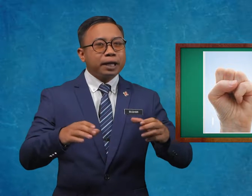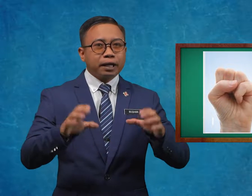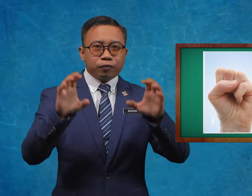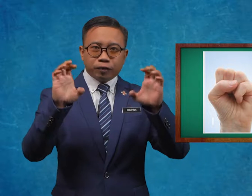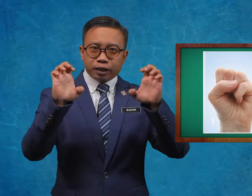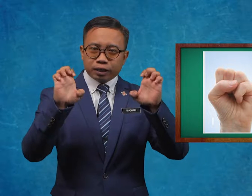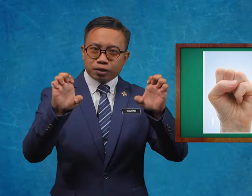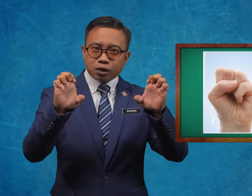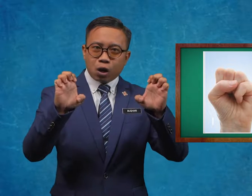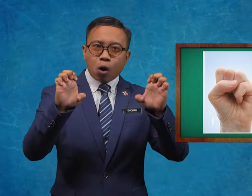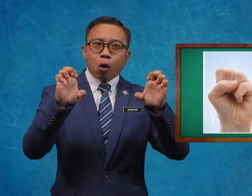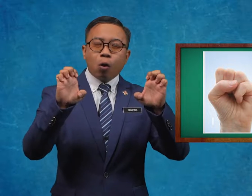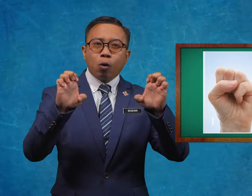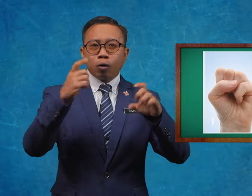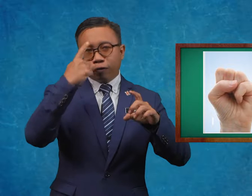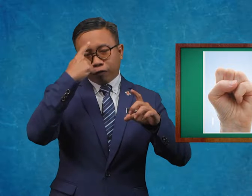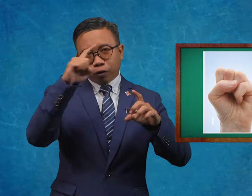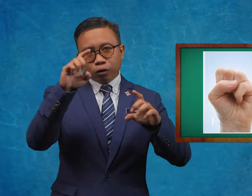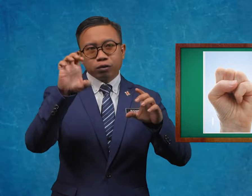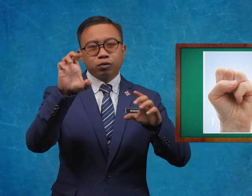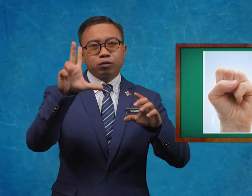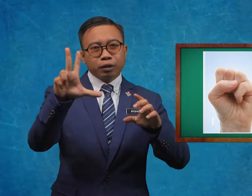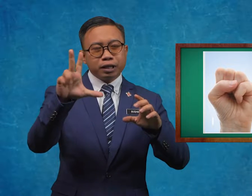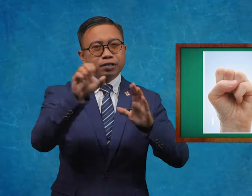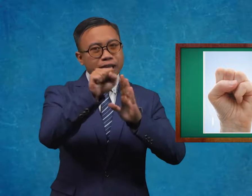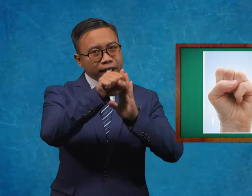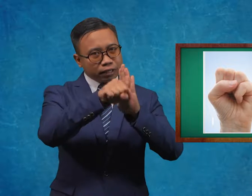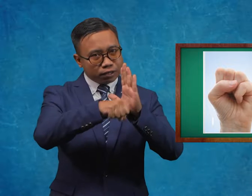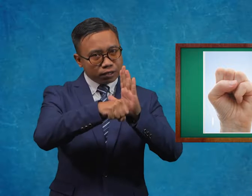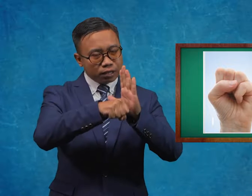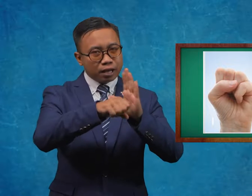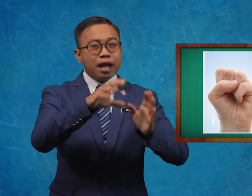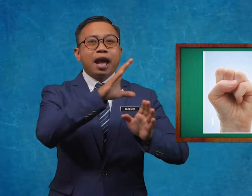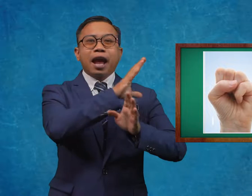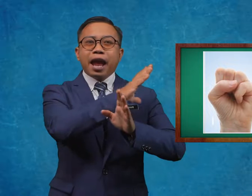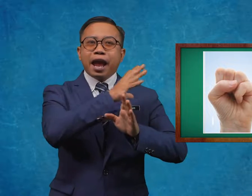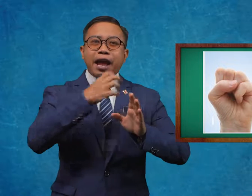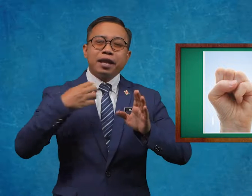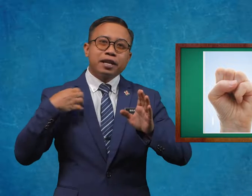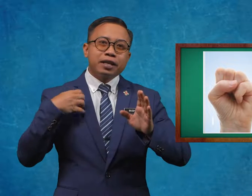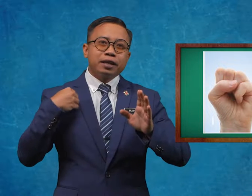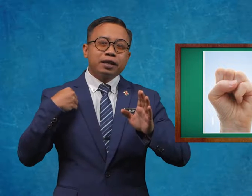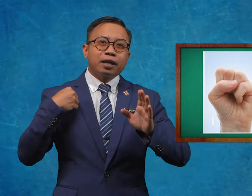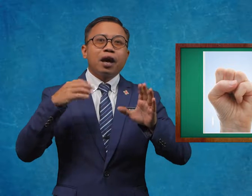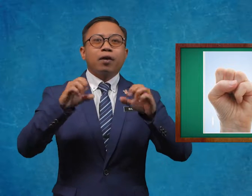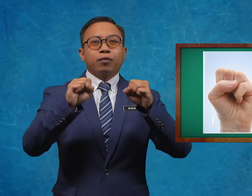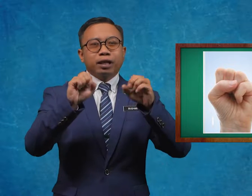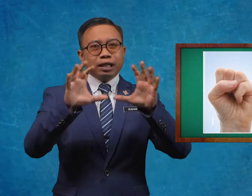Make a fist, hold for 3 seconds and